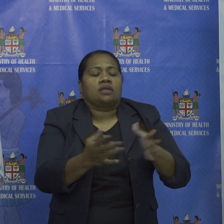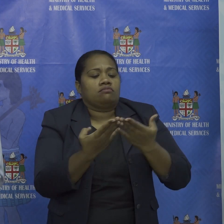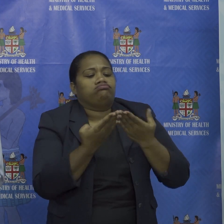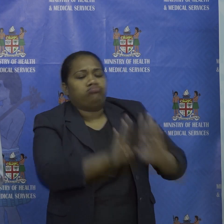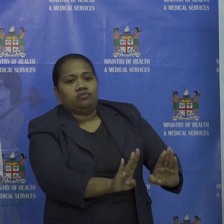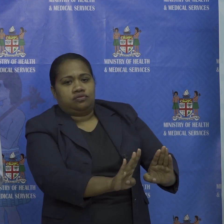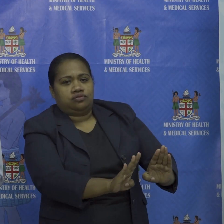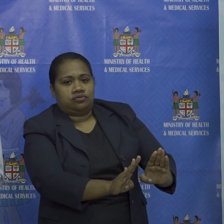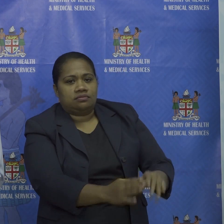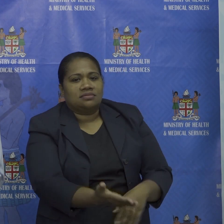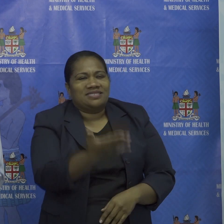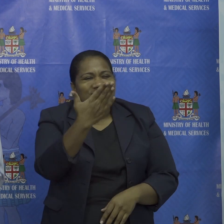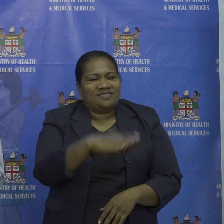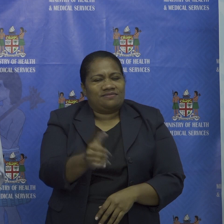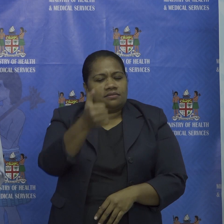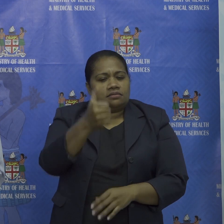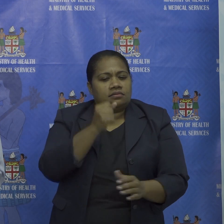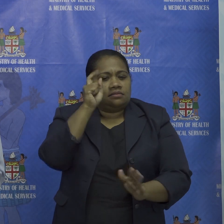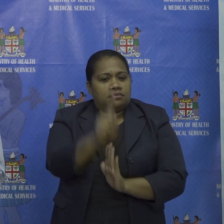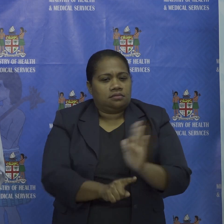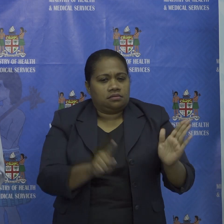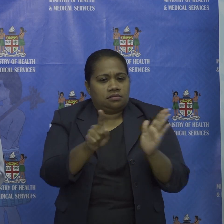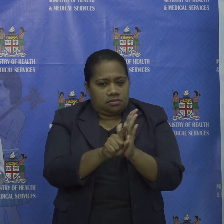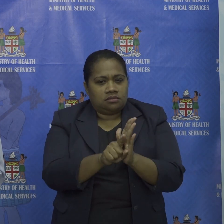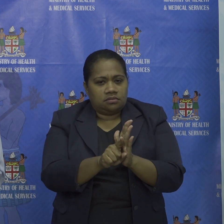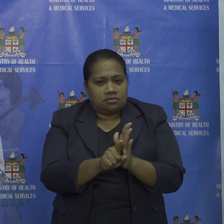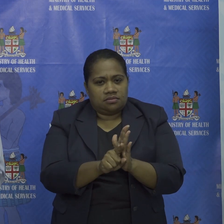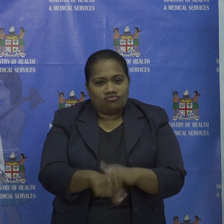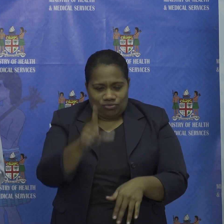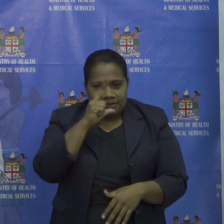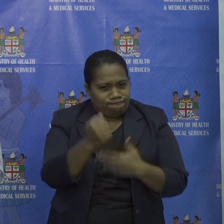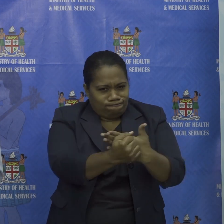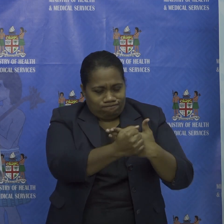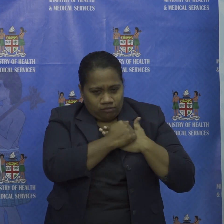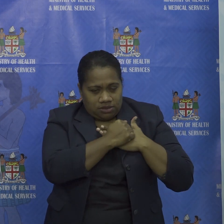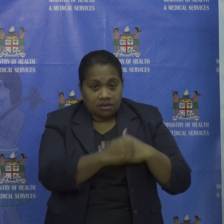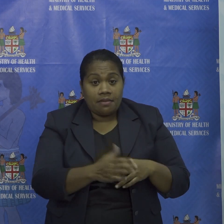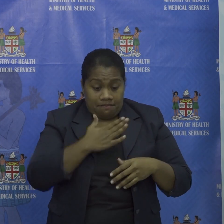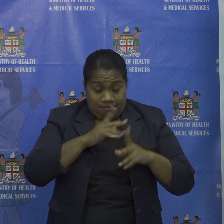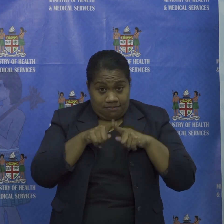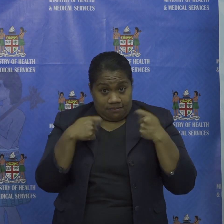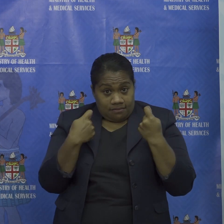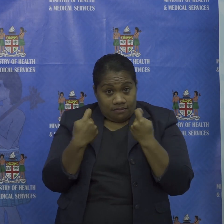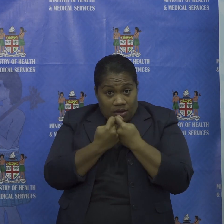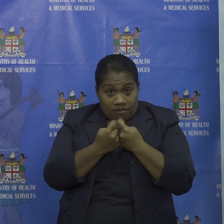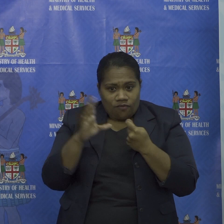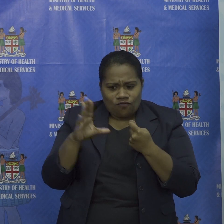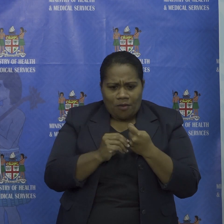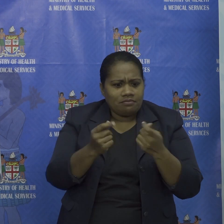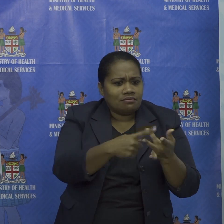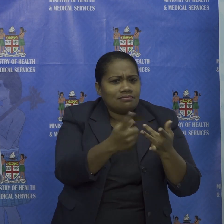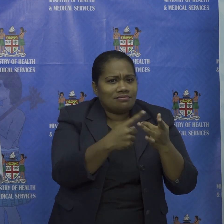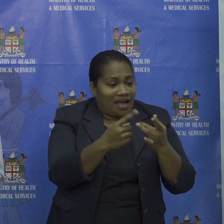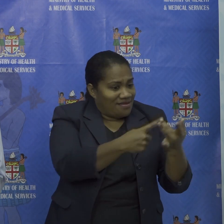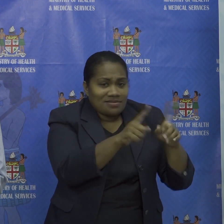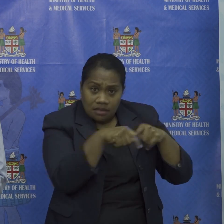hours to break as many chains of COVID transmission as possible. My teams, alongside that of our disciplined forces, will take